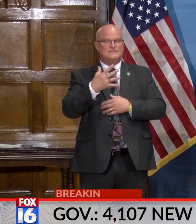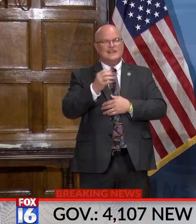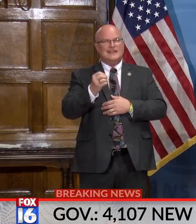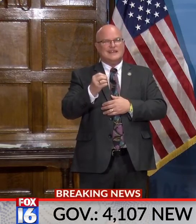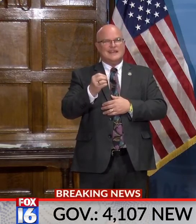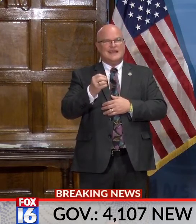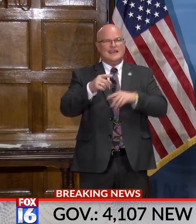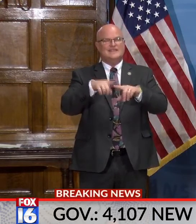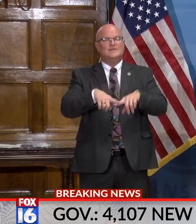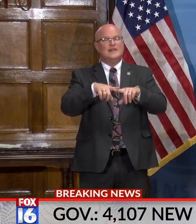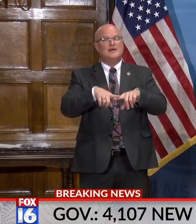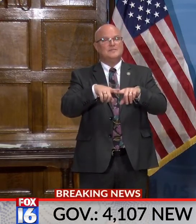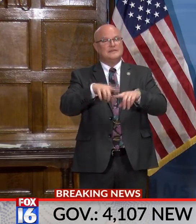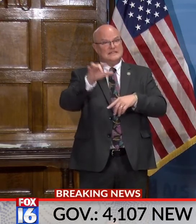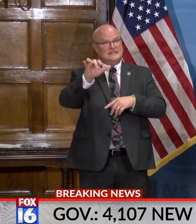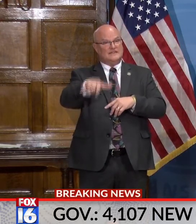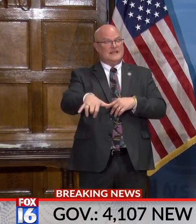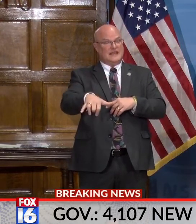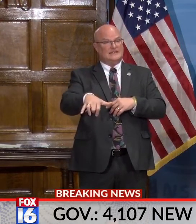the reliability of that.